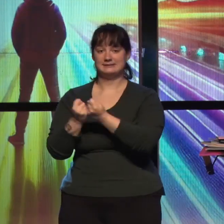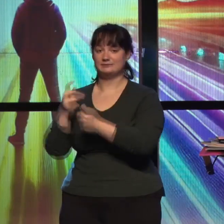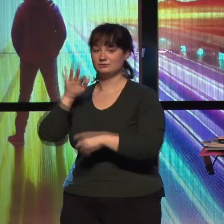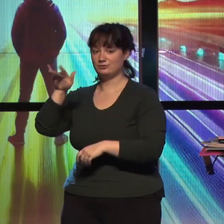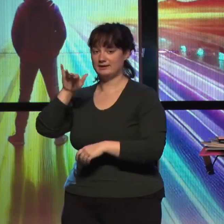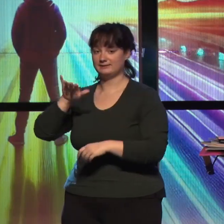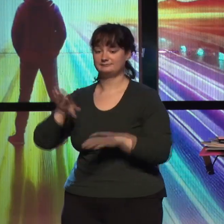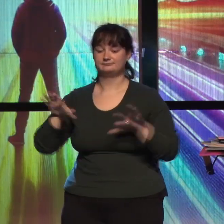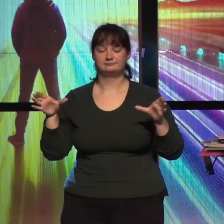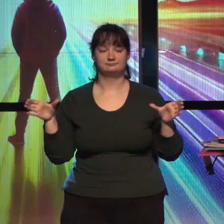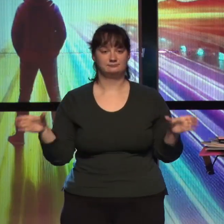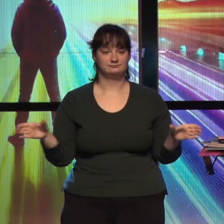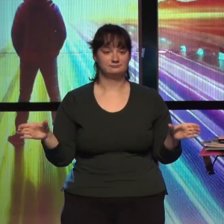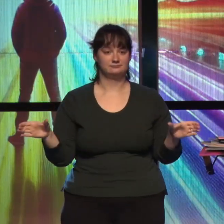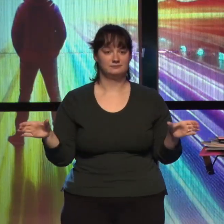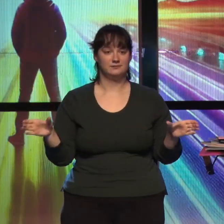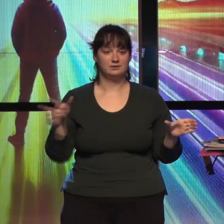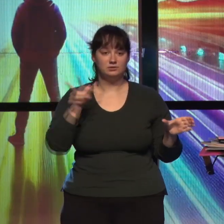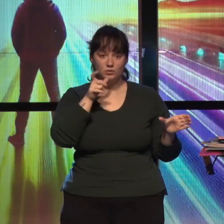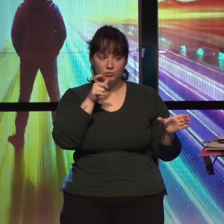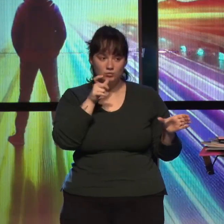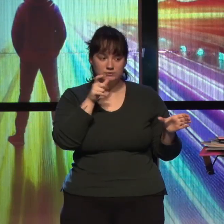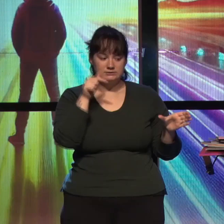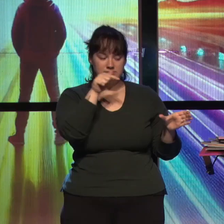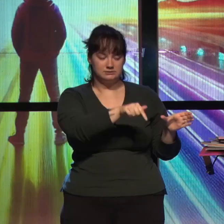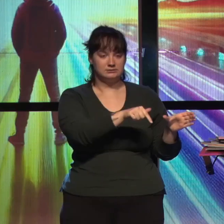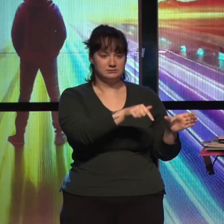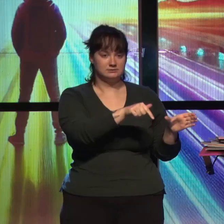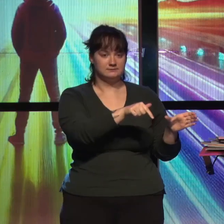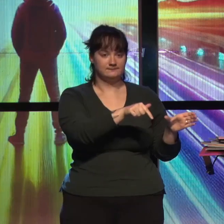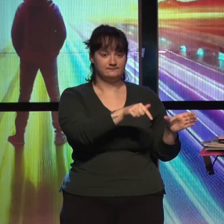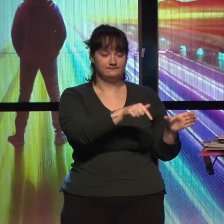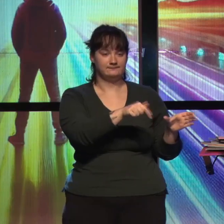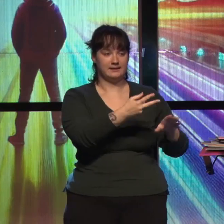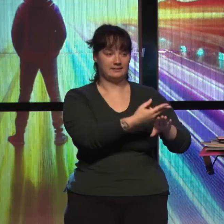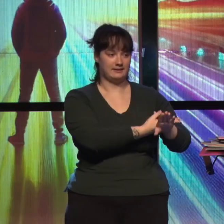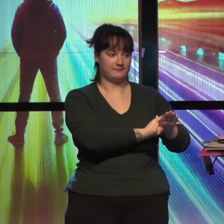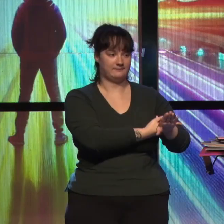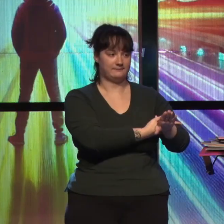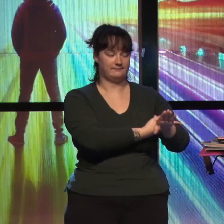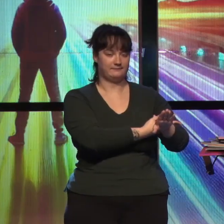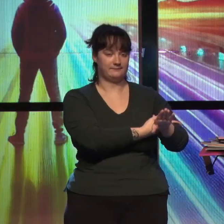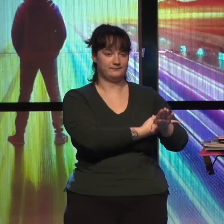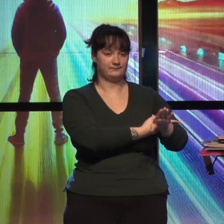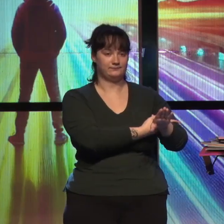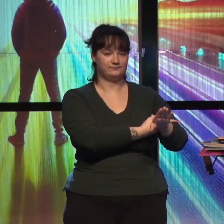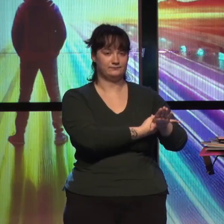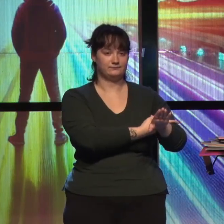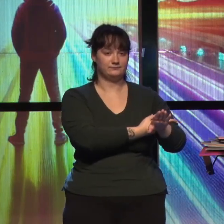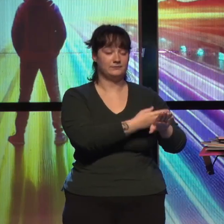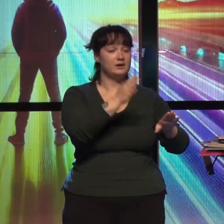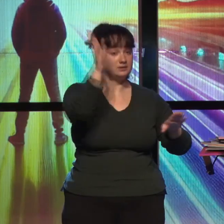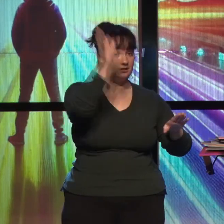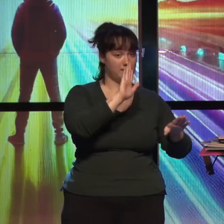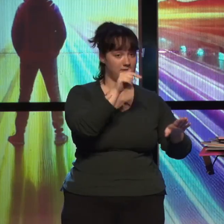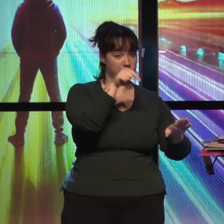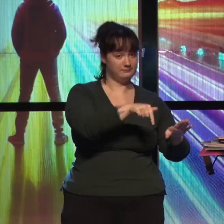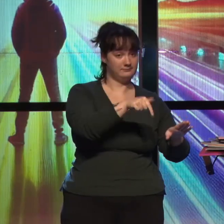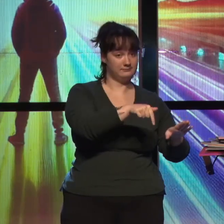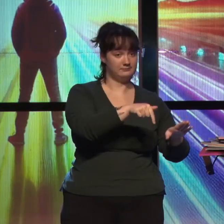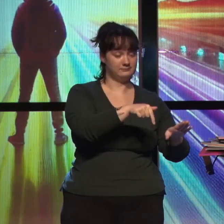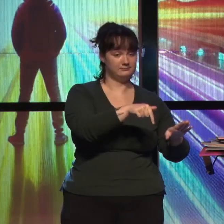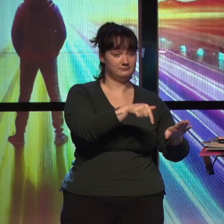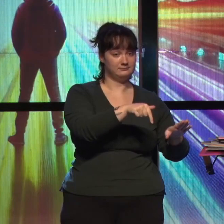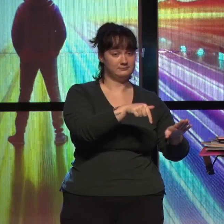teams, okay? Now, who's on Team Lamb? Team Lamb has a whole bunch of people on it. So on Team Lamb is God, the Lamb,